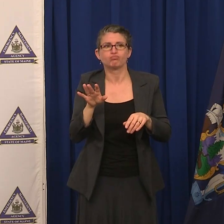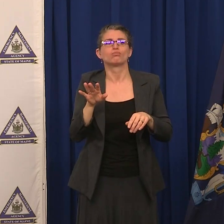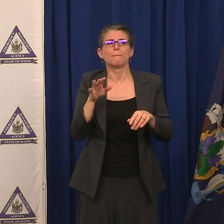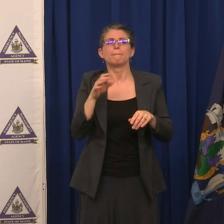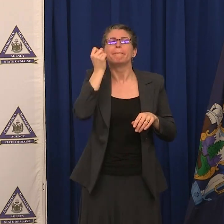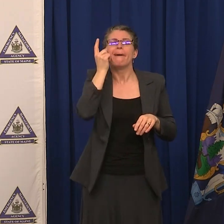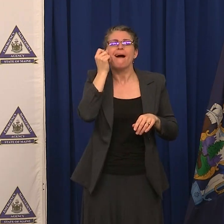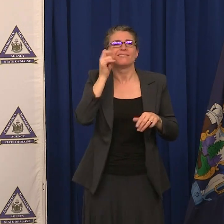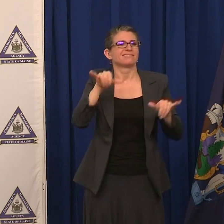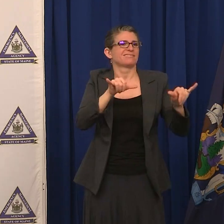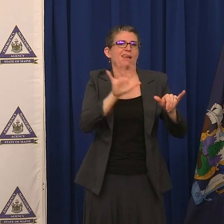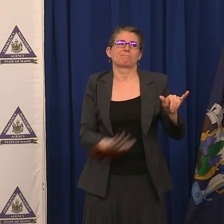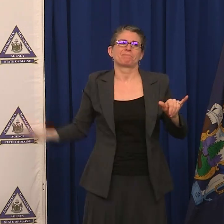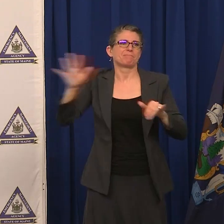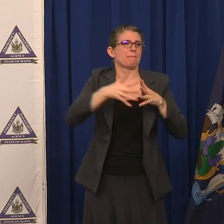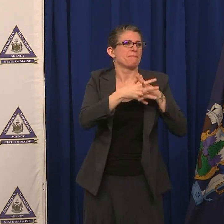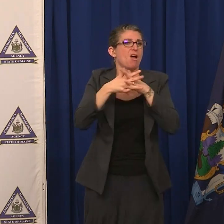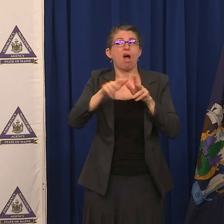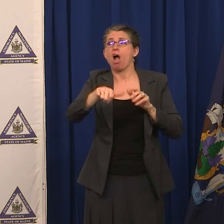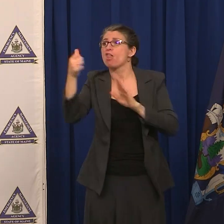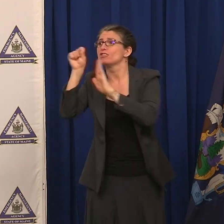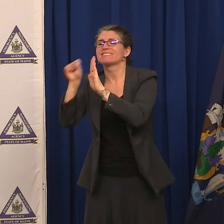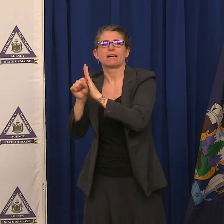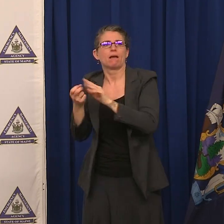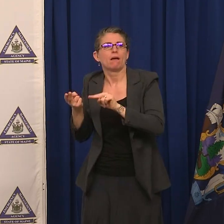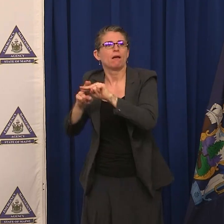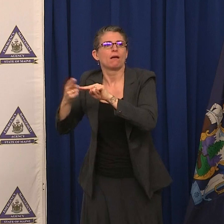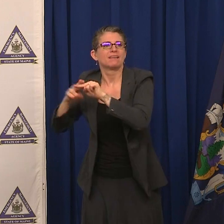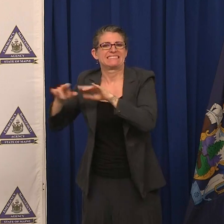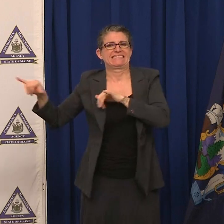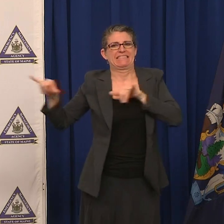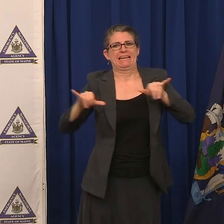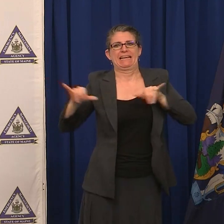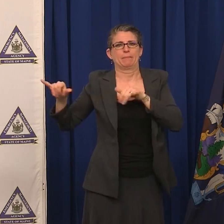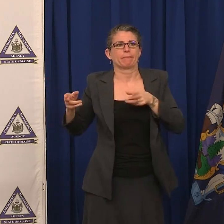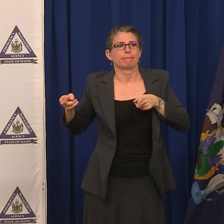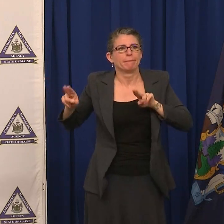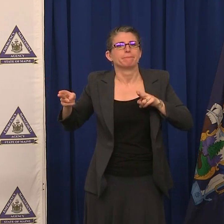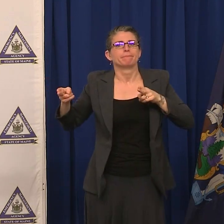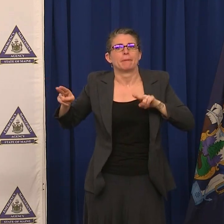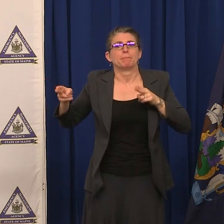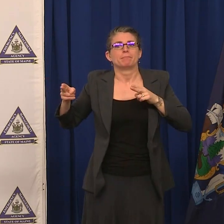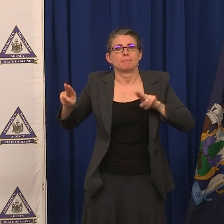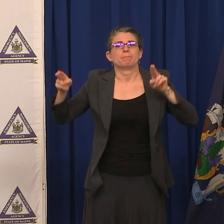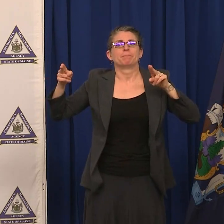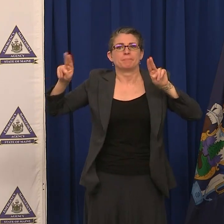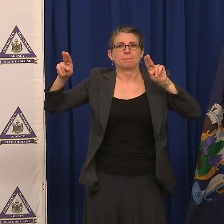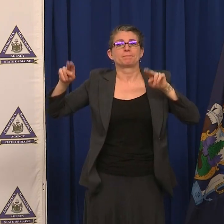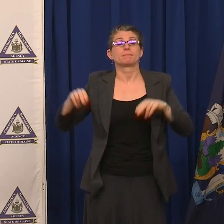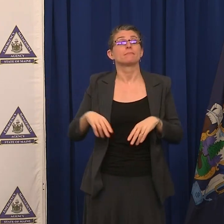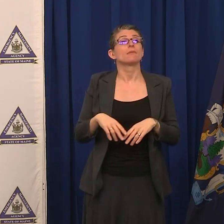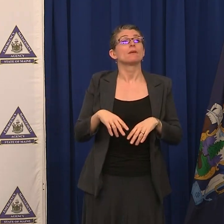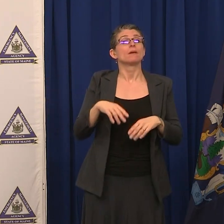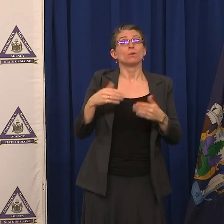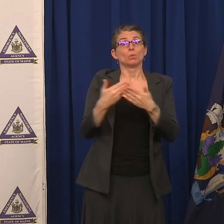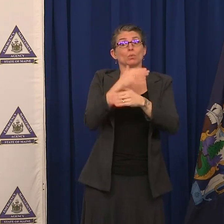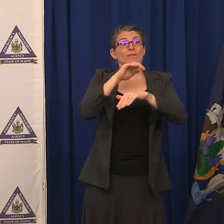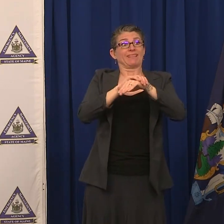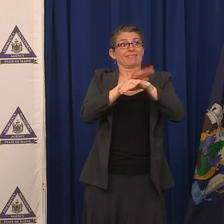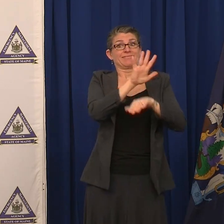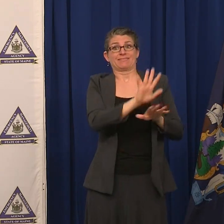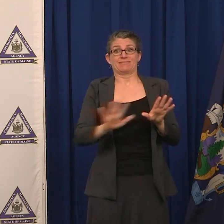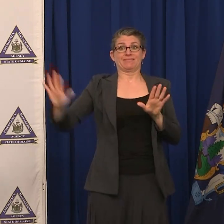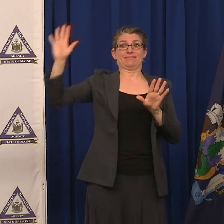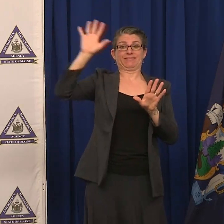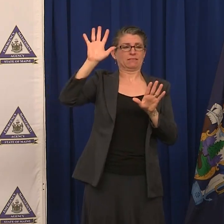largely consistent with the increases that are now occurring in northern New England in particular. What I think that tells